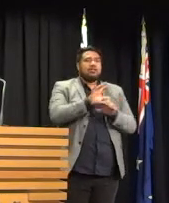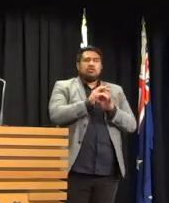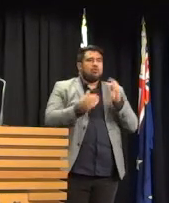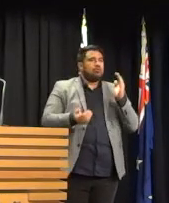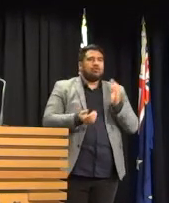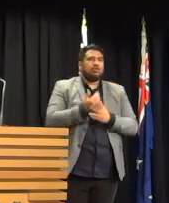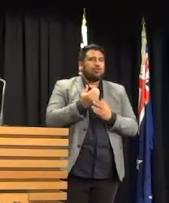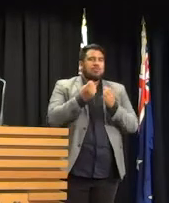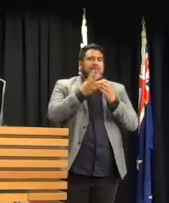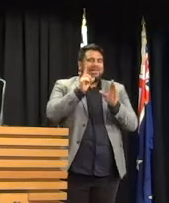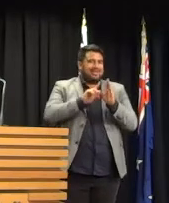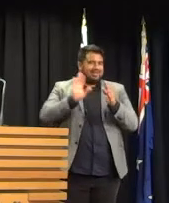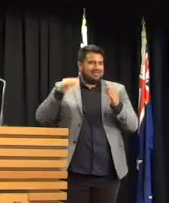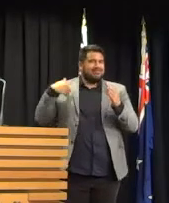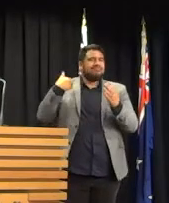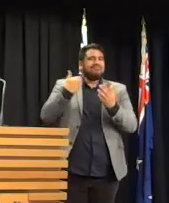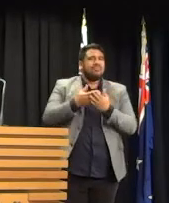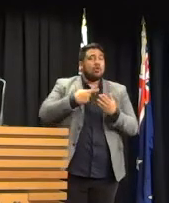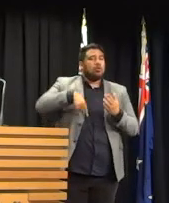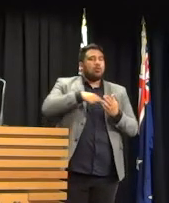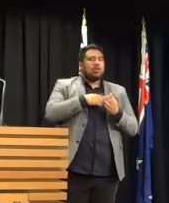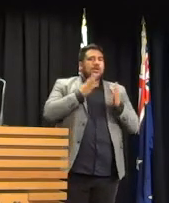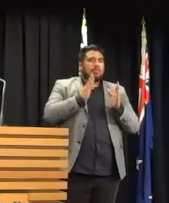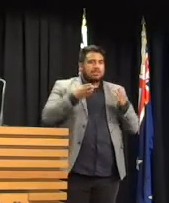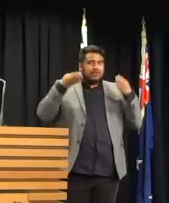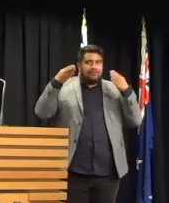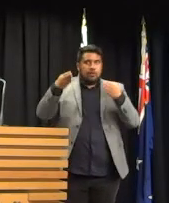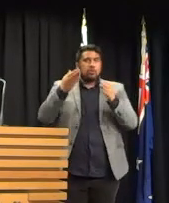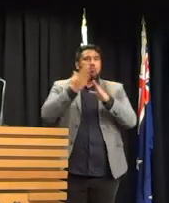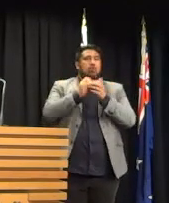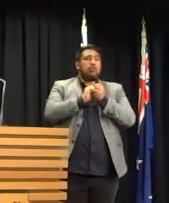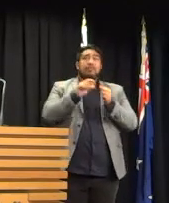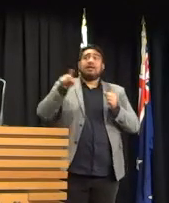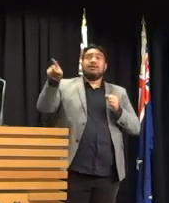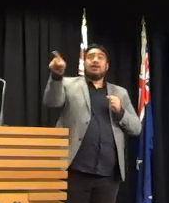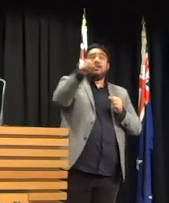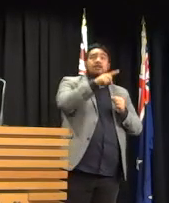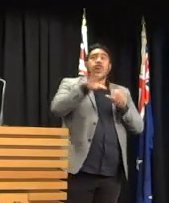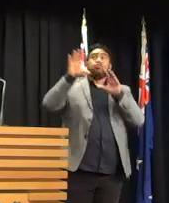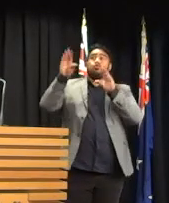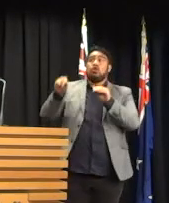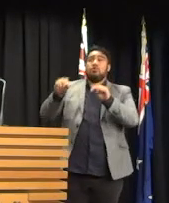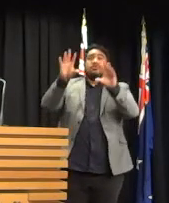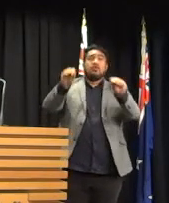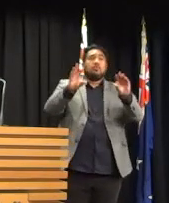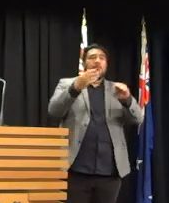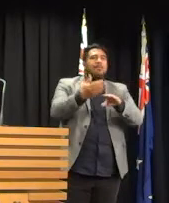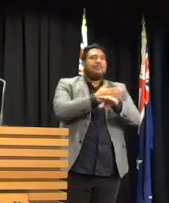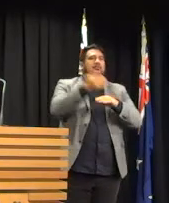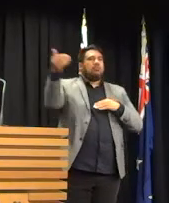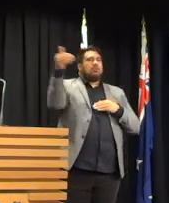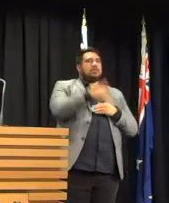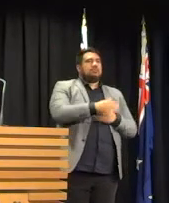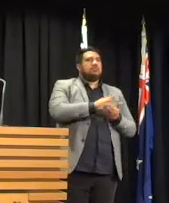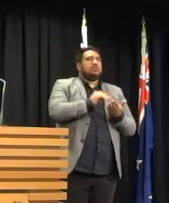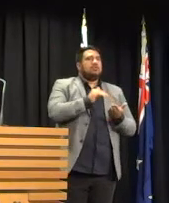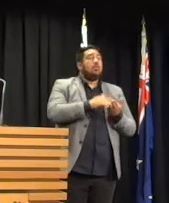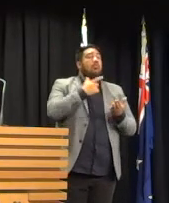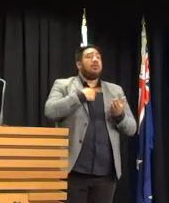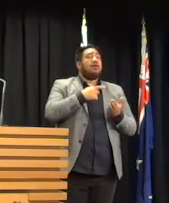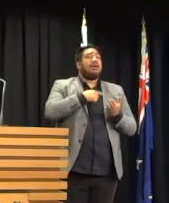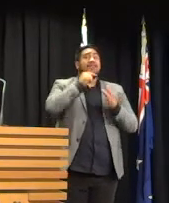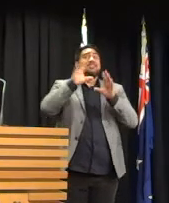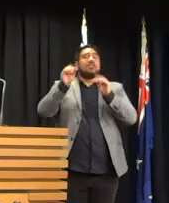has to be on continuing to do all we can to work with our partners to stop anyone departing, because that risks people's